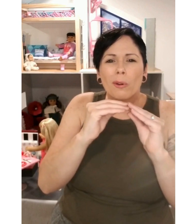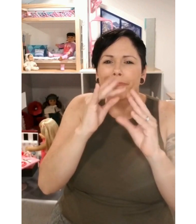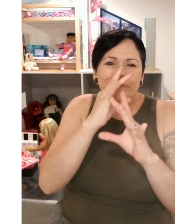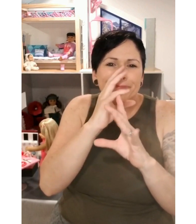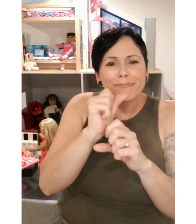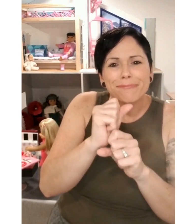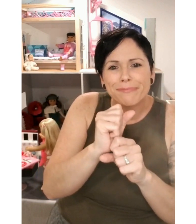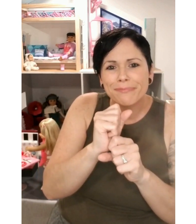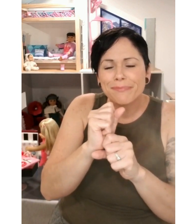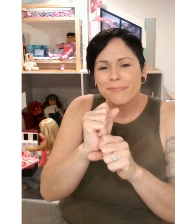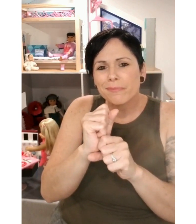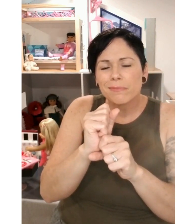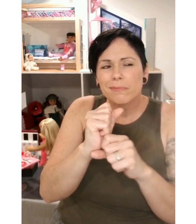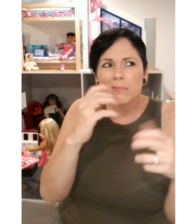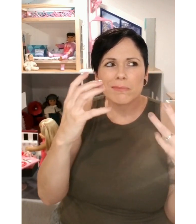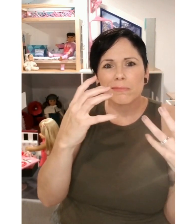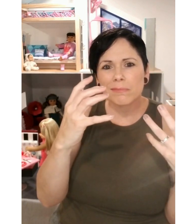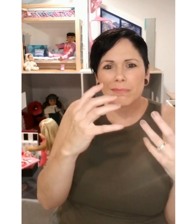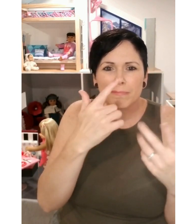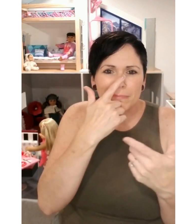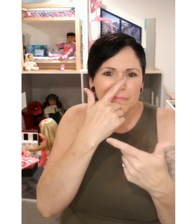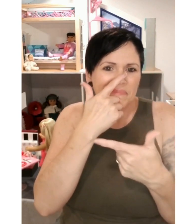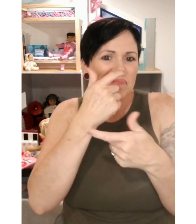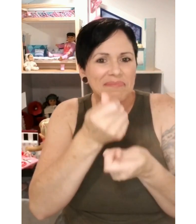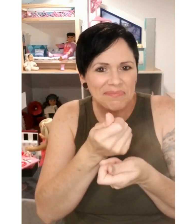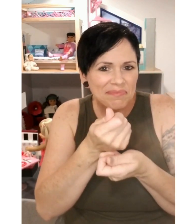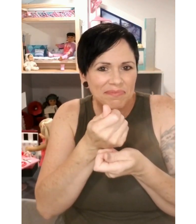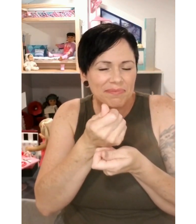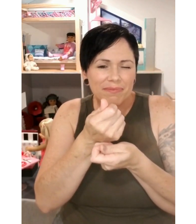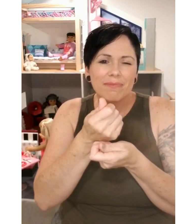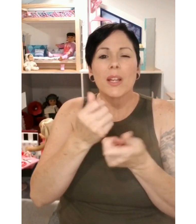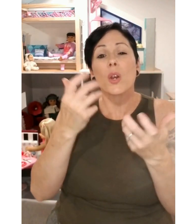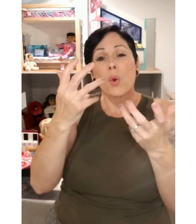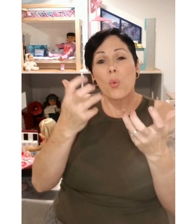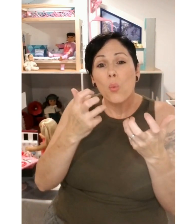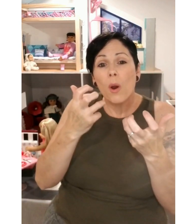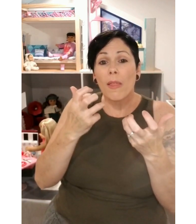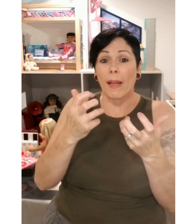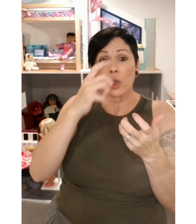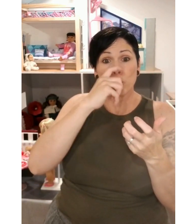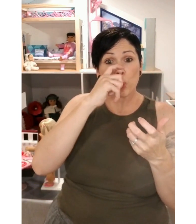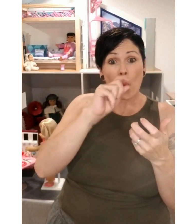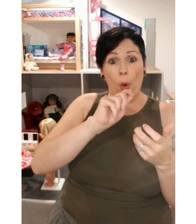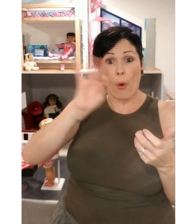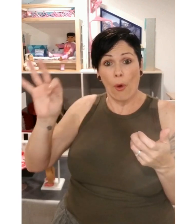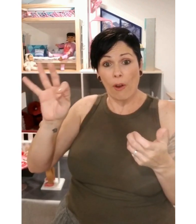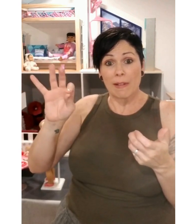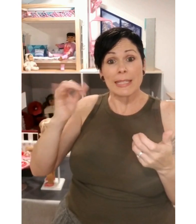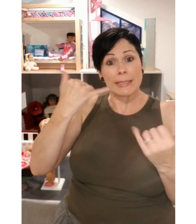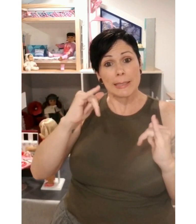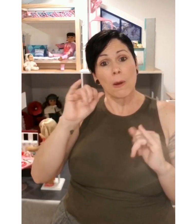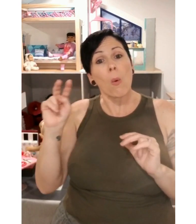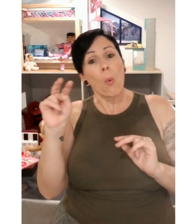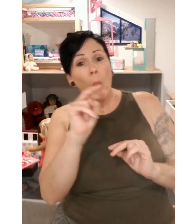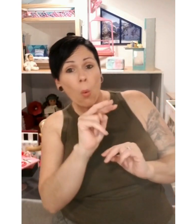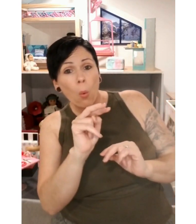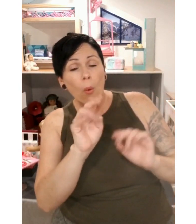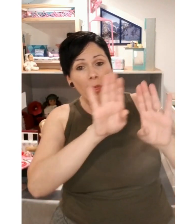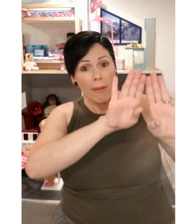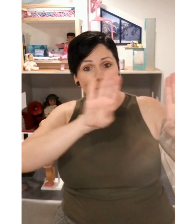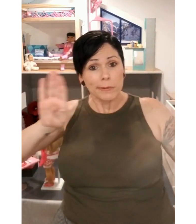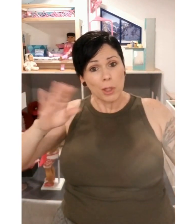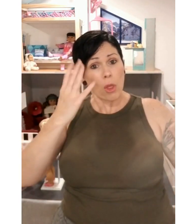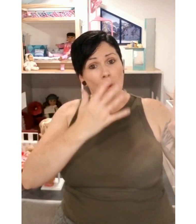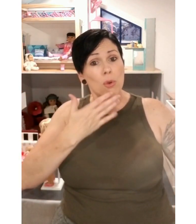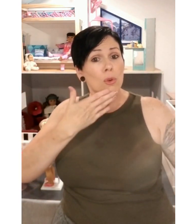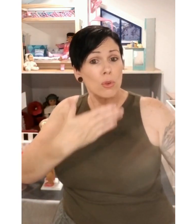visually interesting pop and wanted to make sure that it would look good even when there aren't dolls on it, you could put